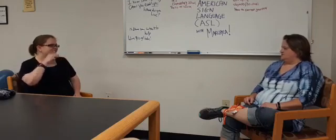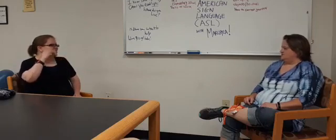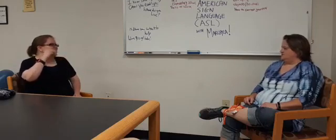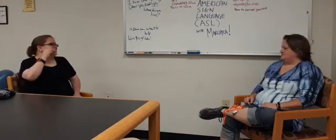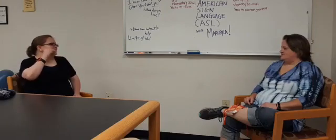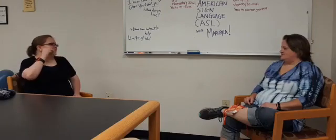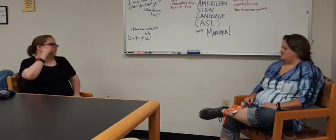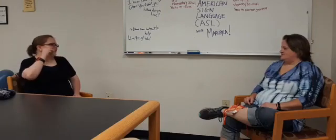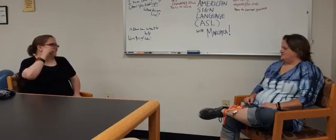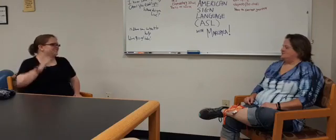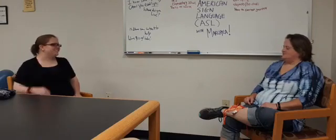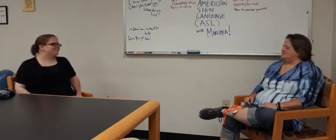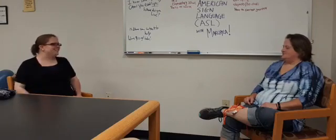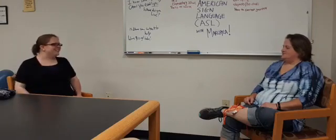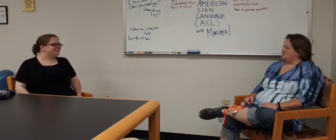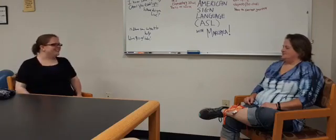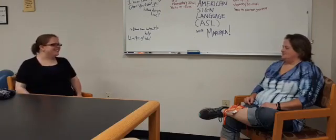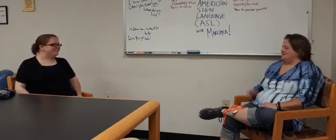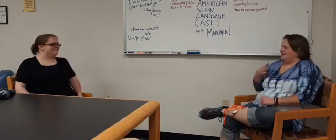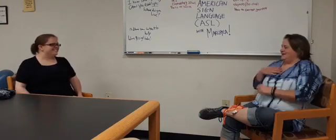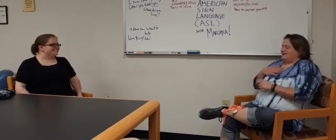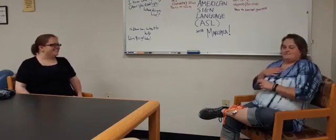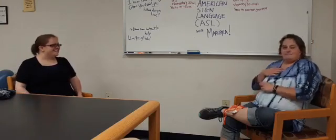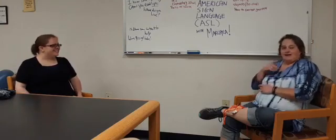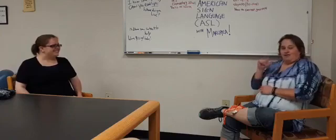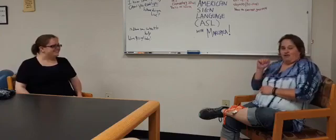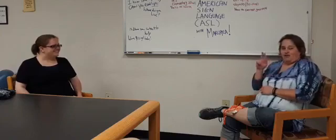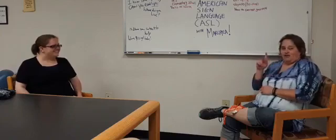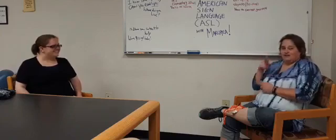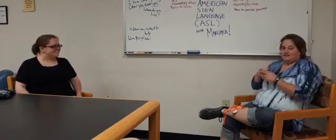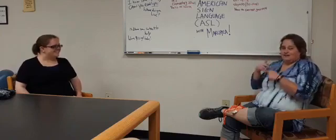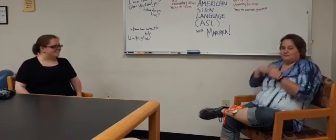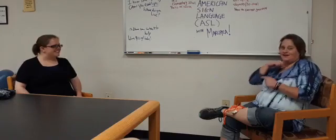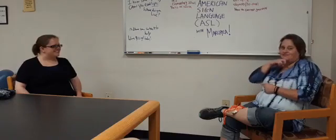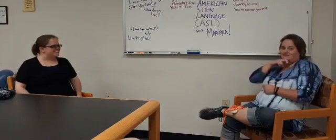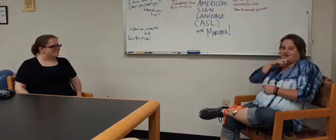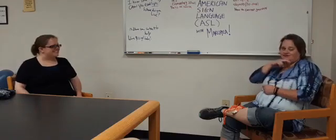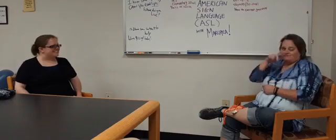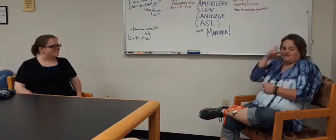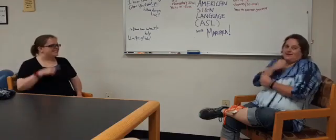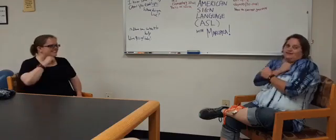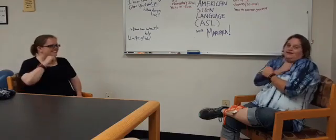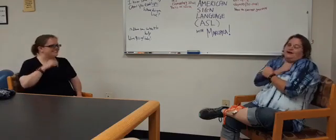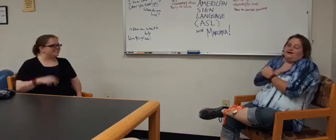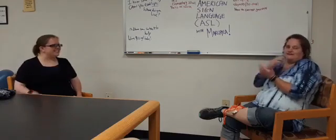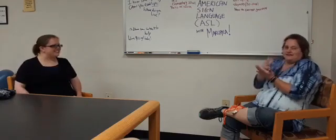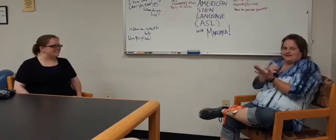Sign name is Marcayla. my Lark think I fall because love.